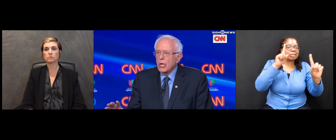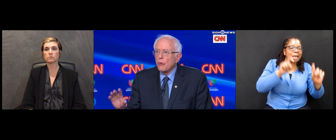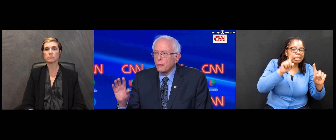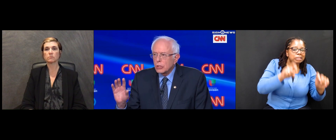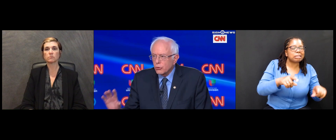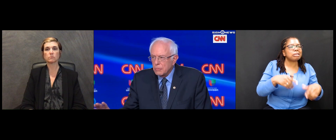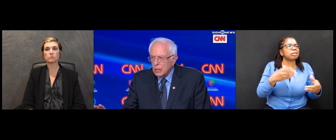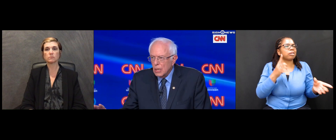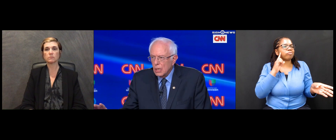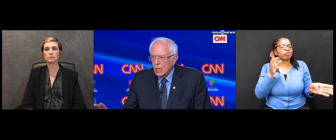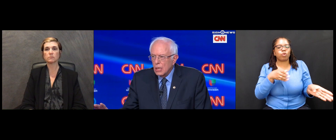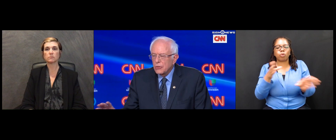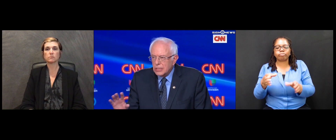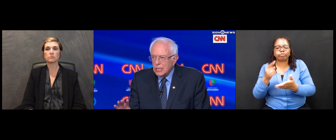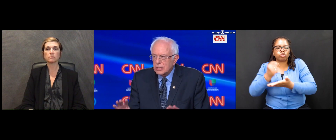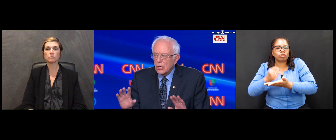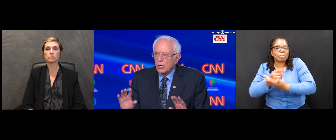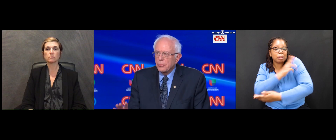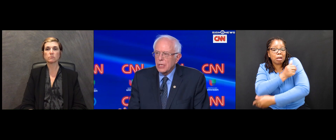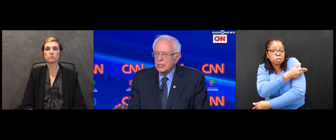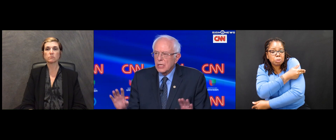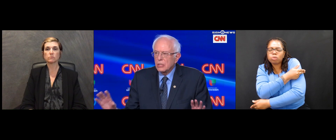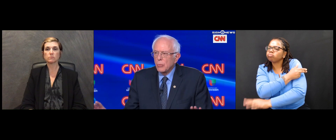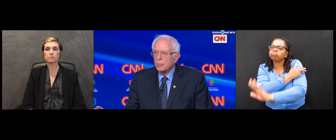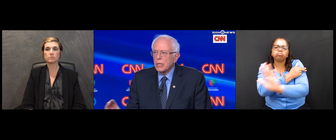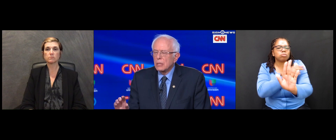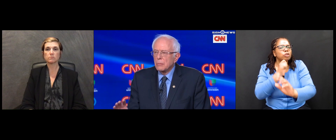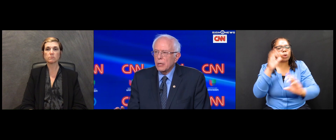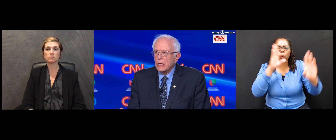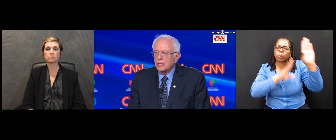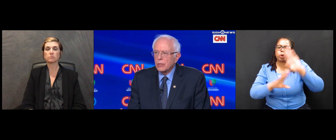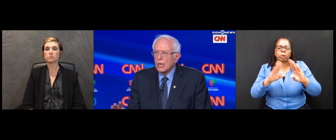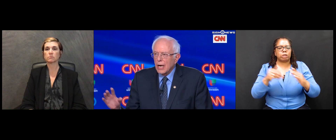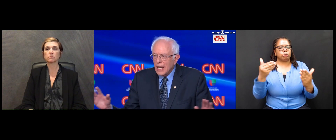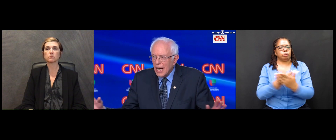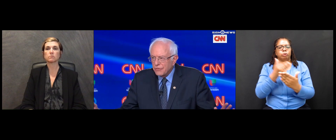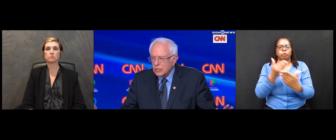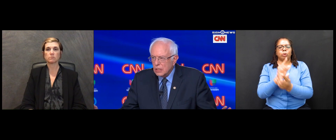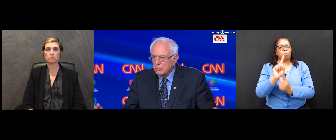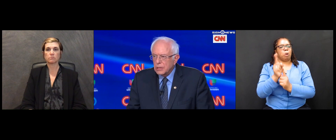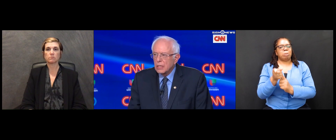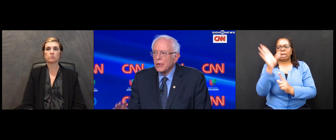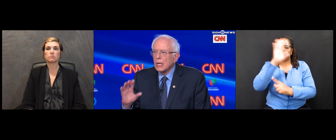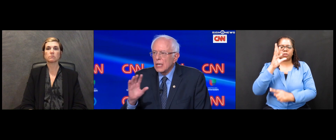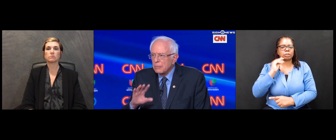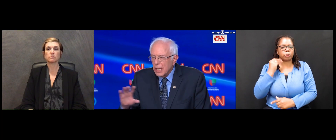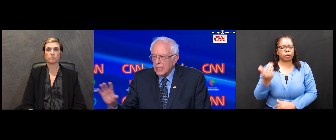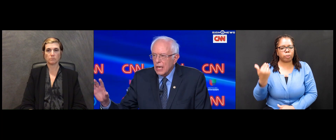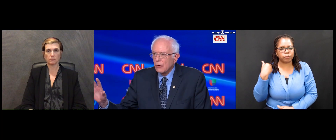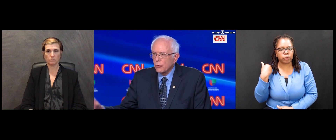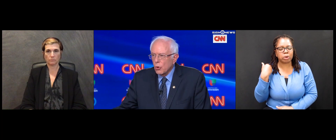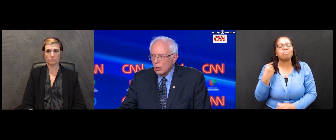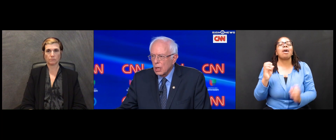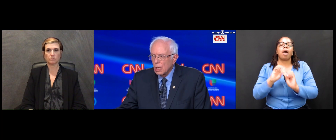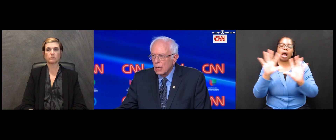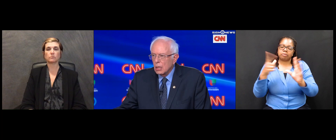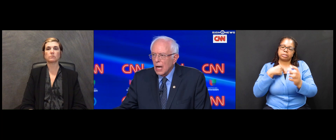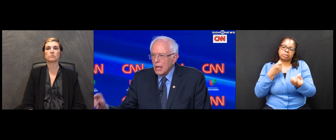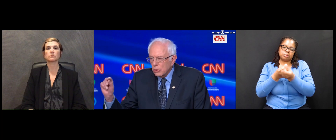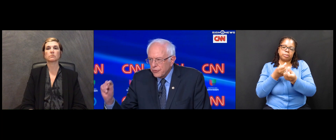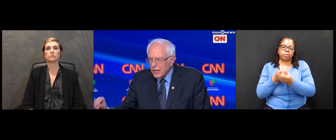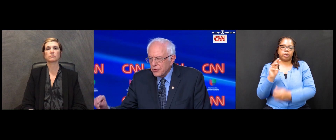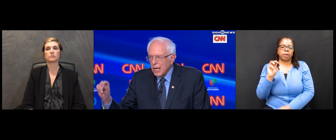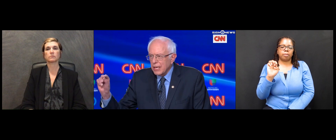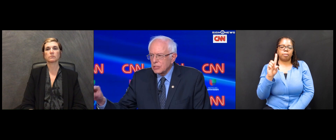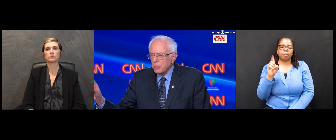up with money for treatment. This is an unprecedented moment in American history. Now, I obviously believe in Medicare for all.